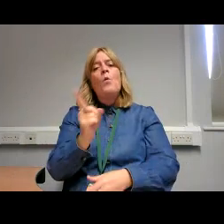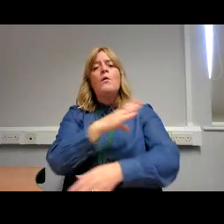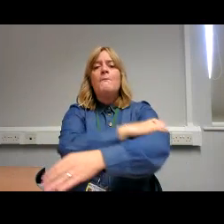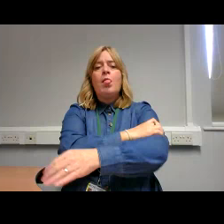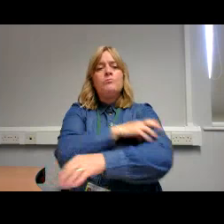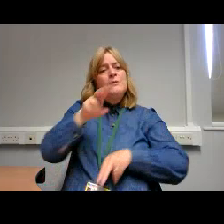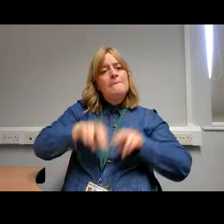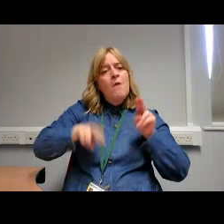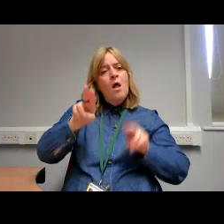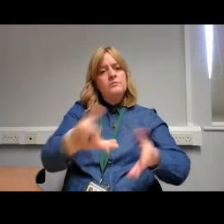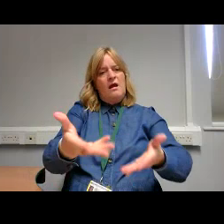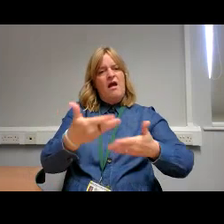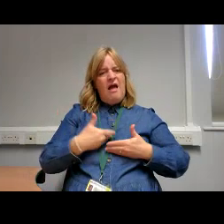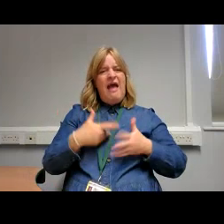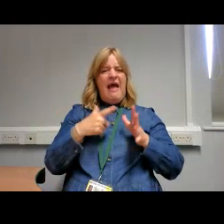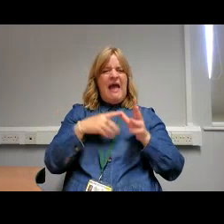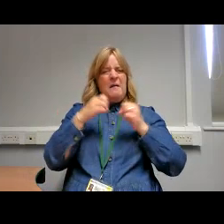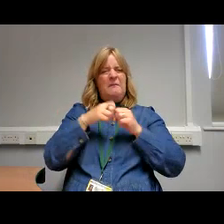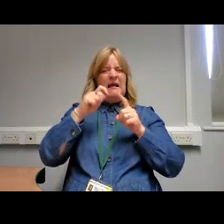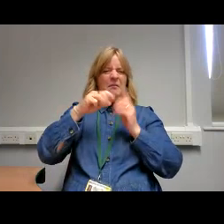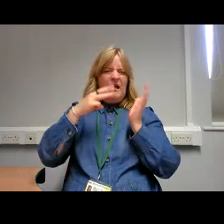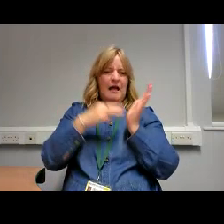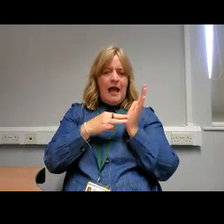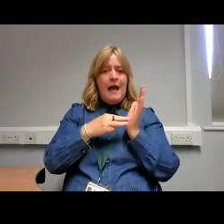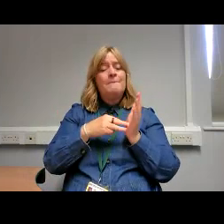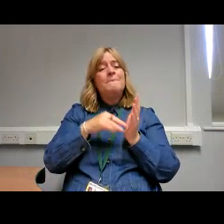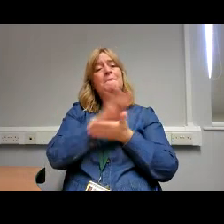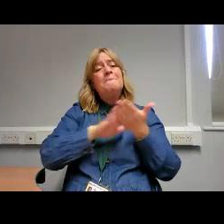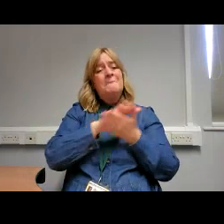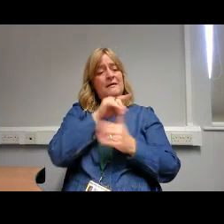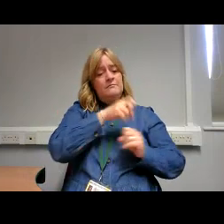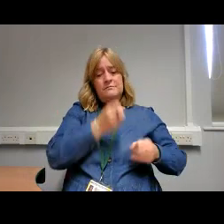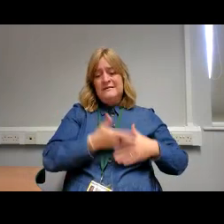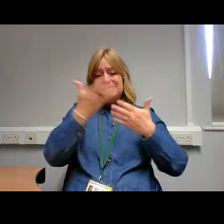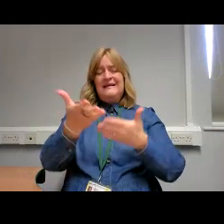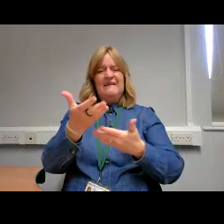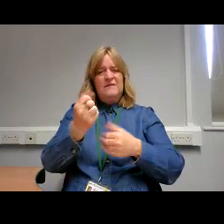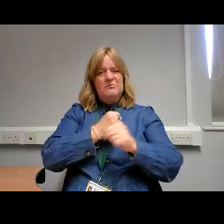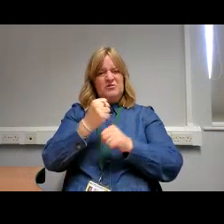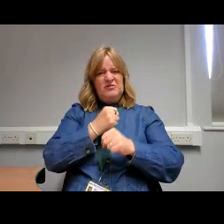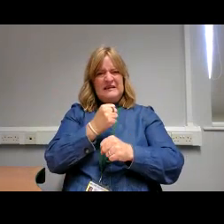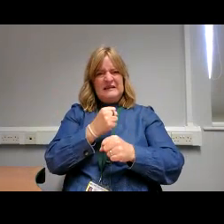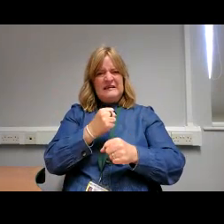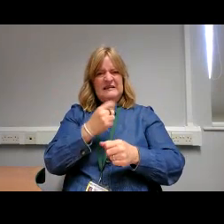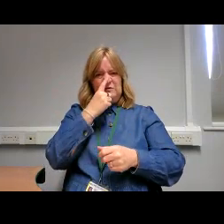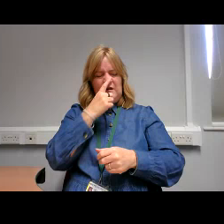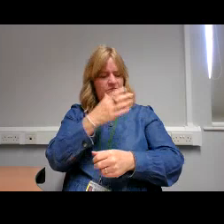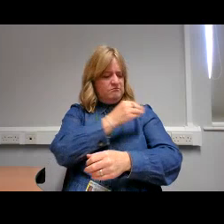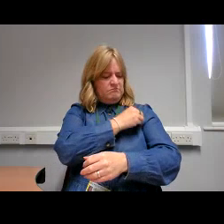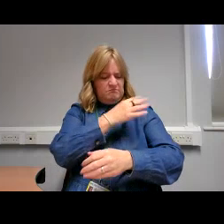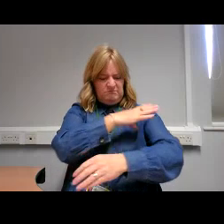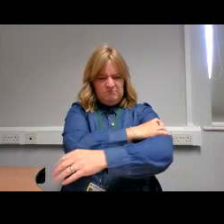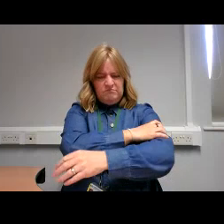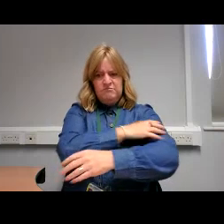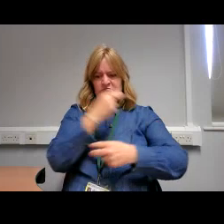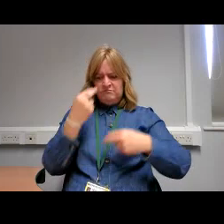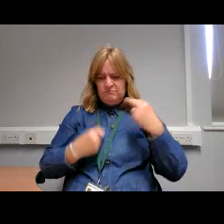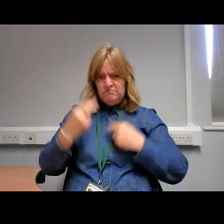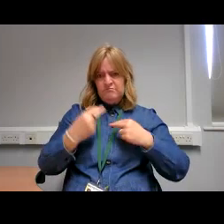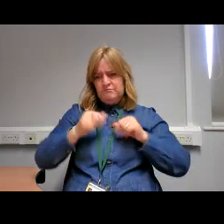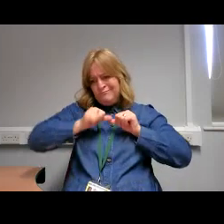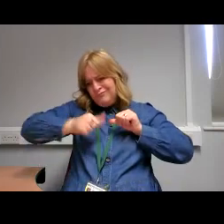called ABPM. And what that means is they have a machine that you can take away and have fitted to measure your blood pressure readings over the